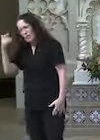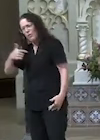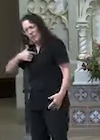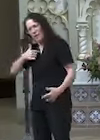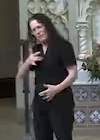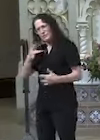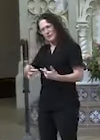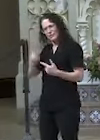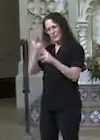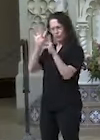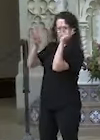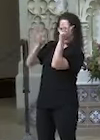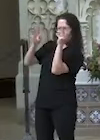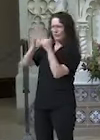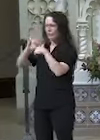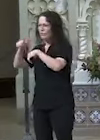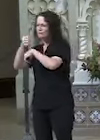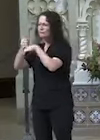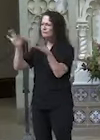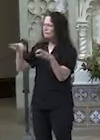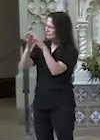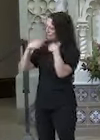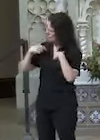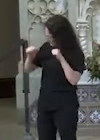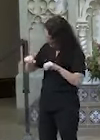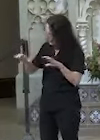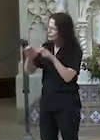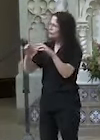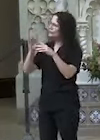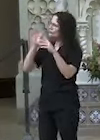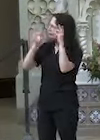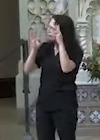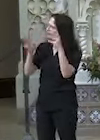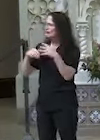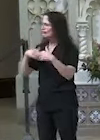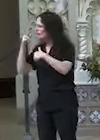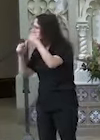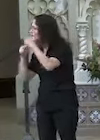mean, you know, I can do some creative things once in a while.